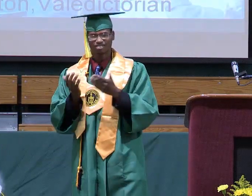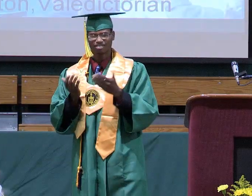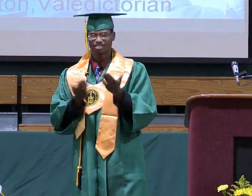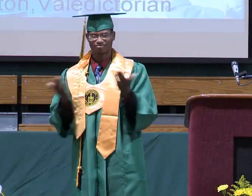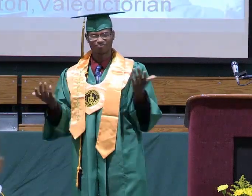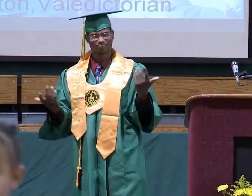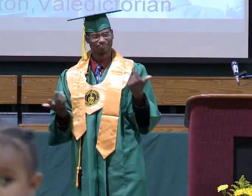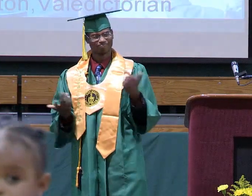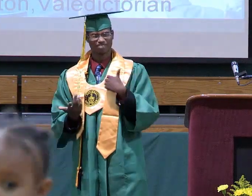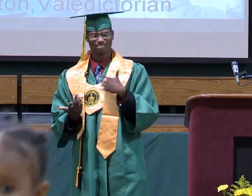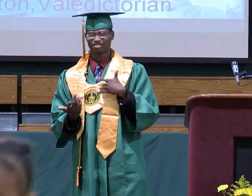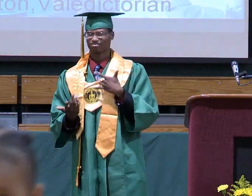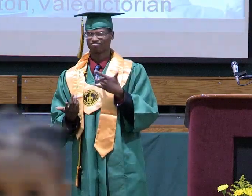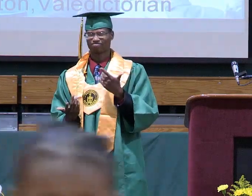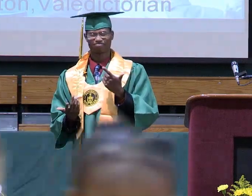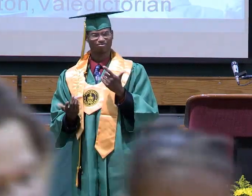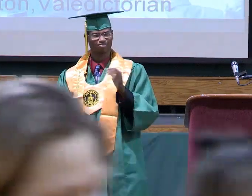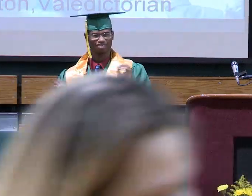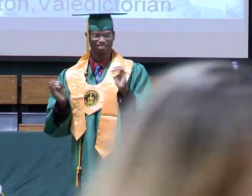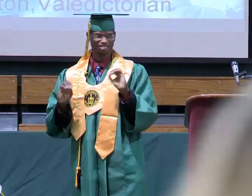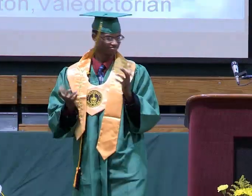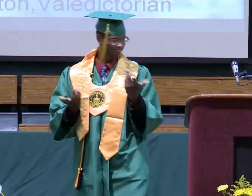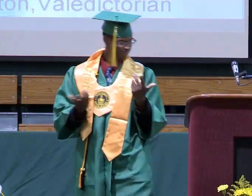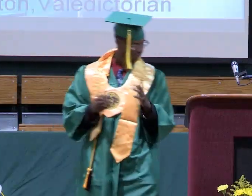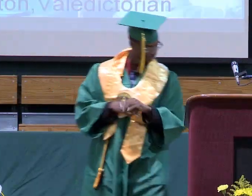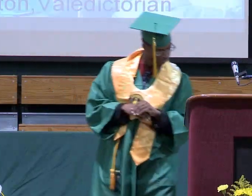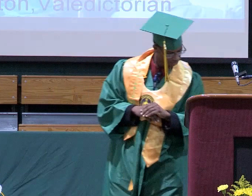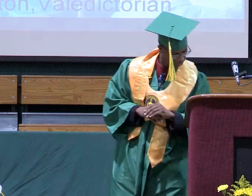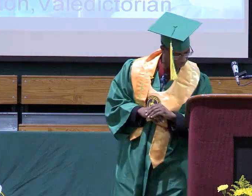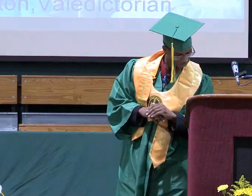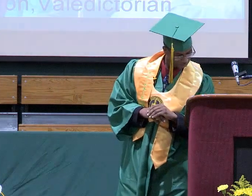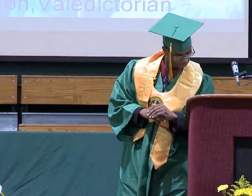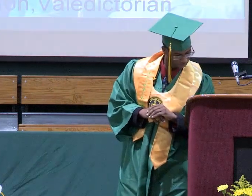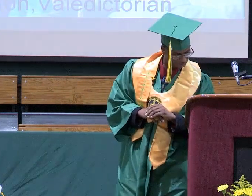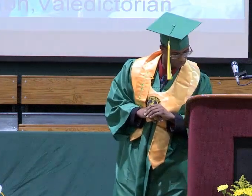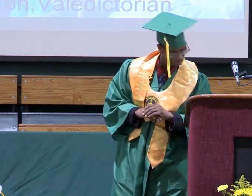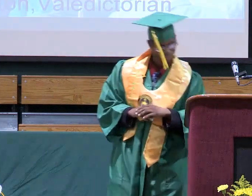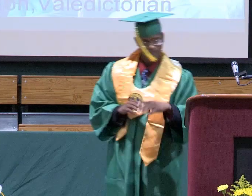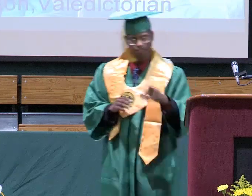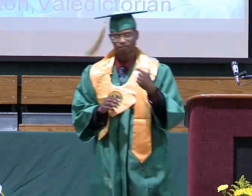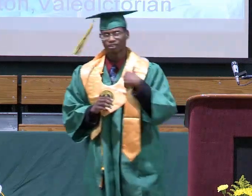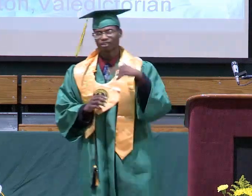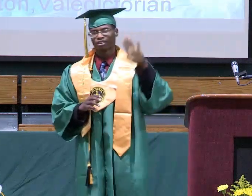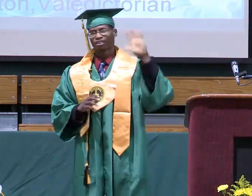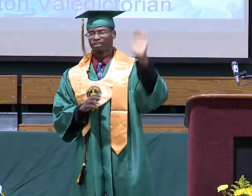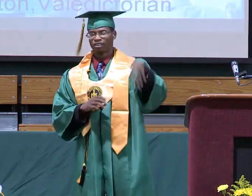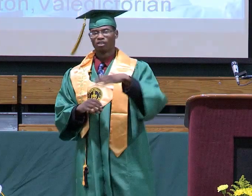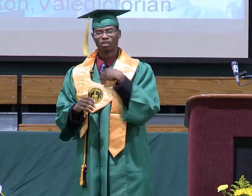because I didn't feel like I was learning much. I didn't feel like it was very much it had very much to offer me.